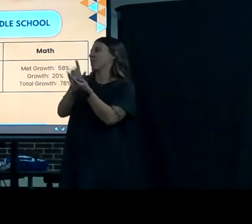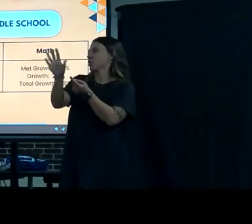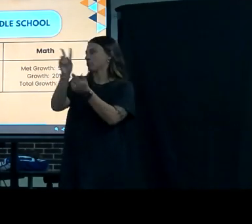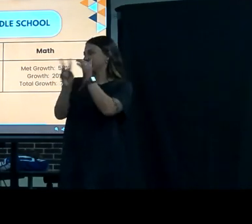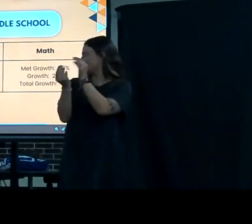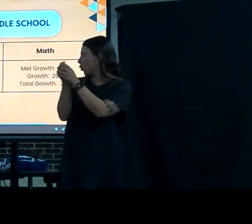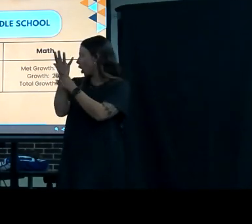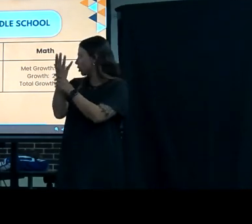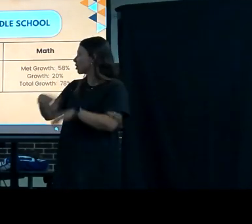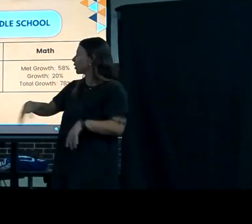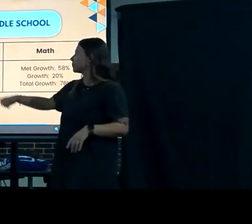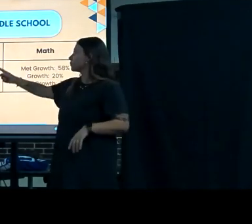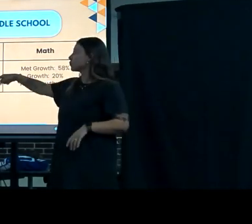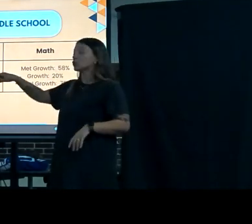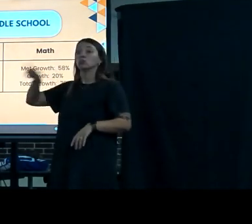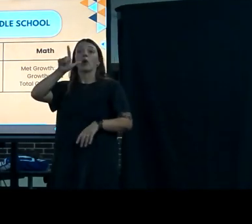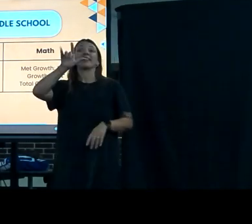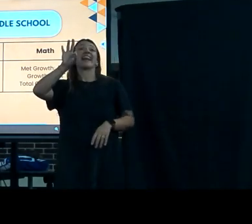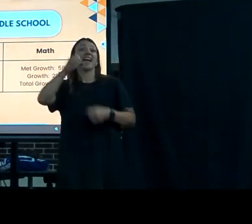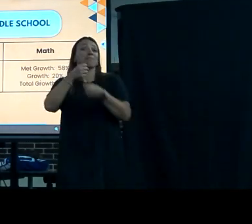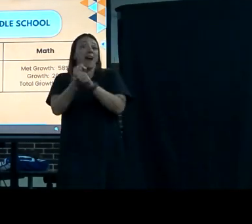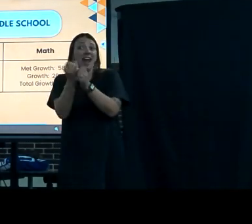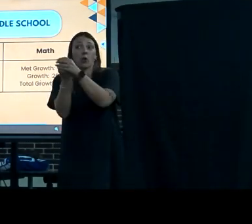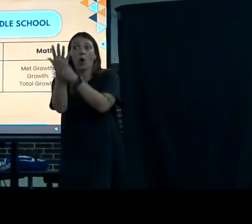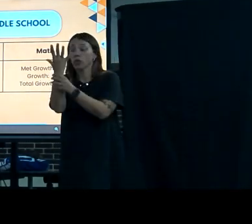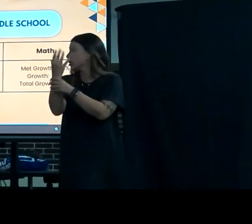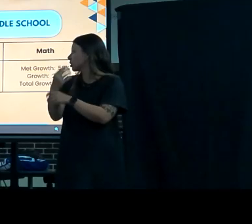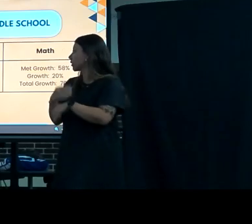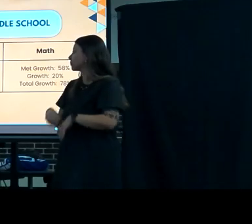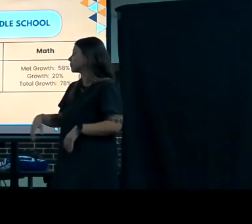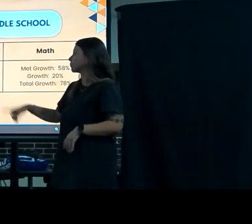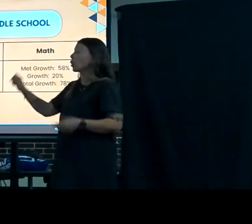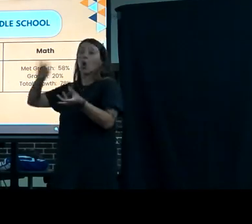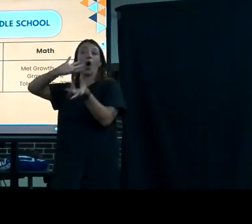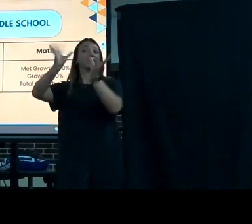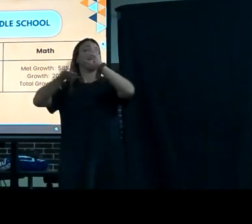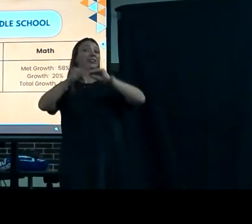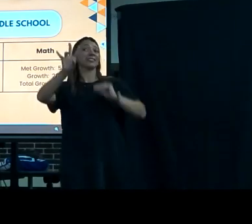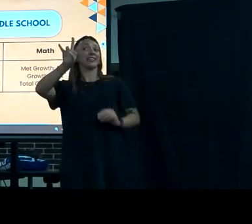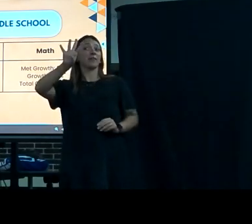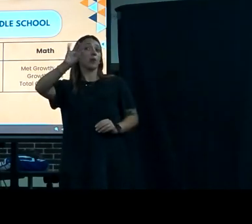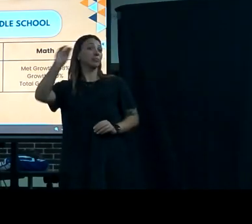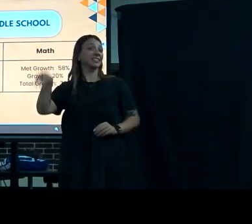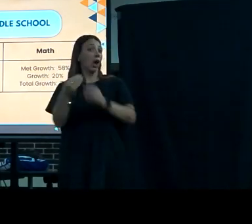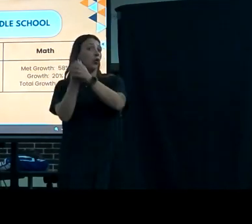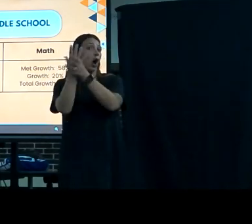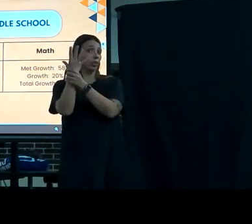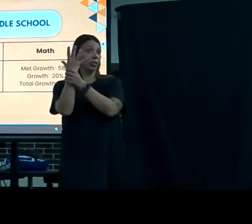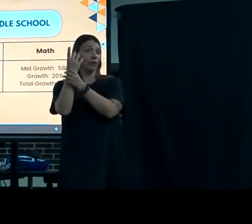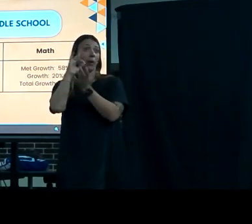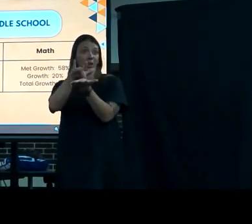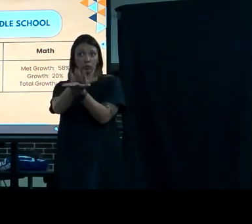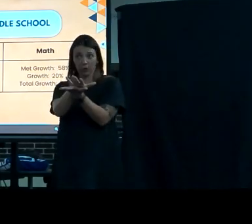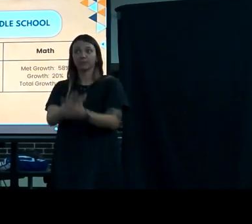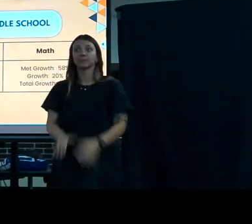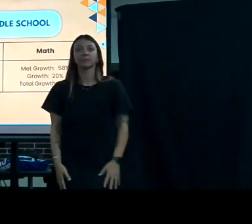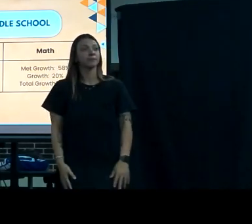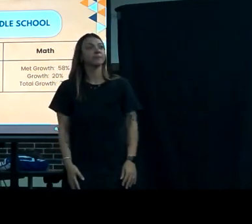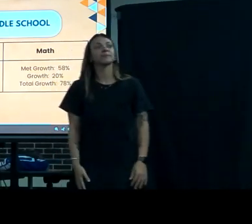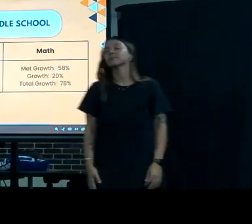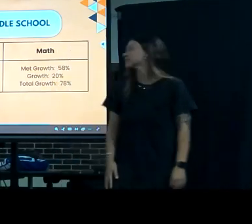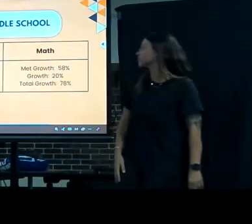45% met their growth, 29% made growth, and altogether 74%